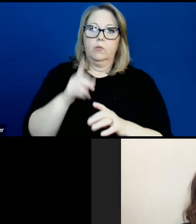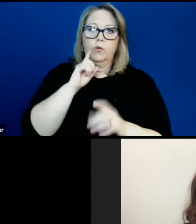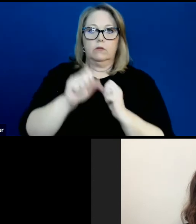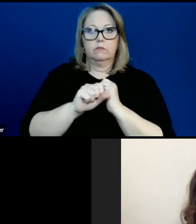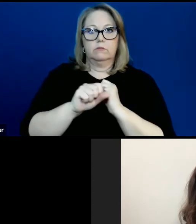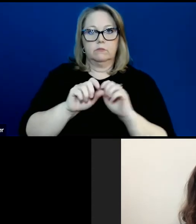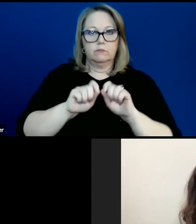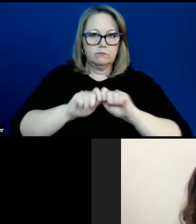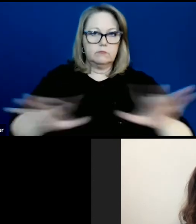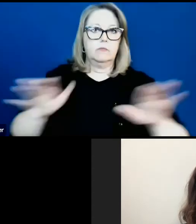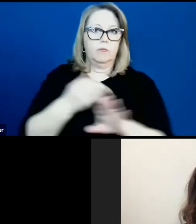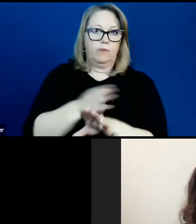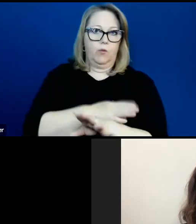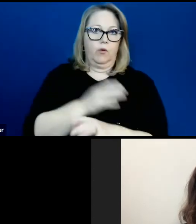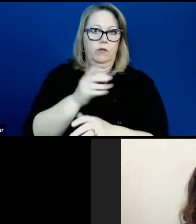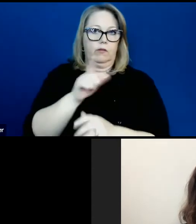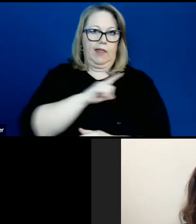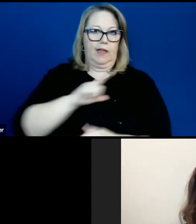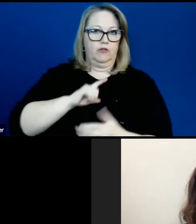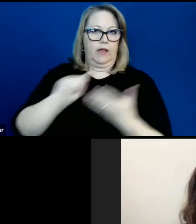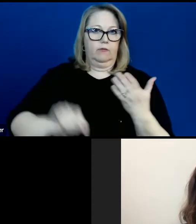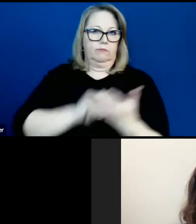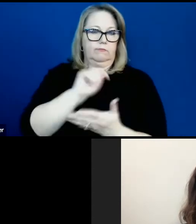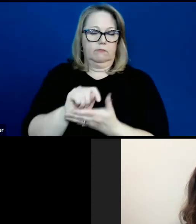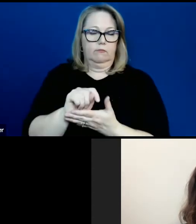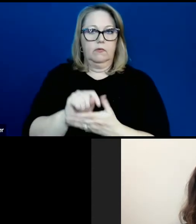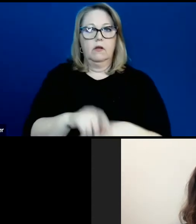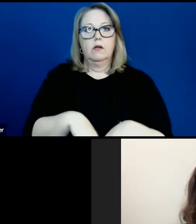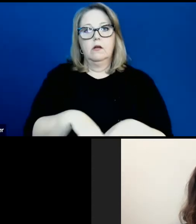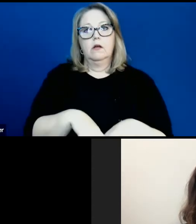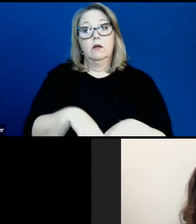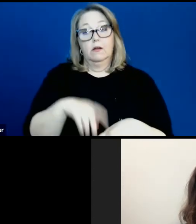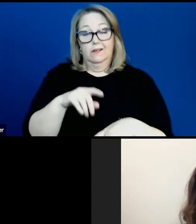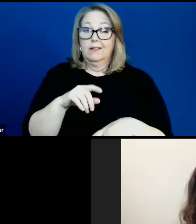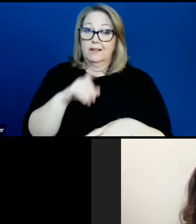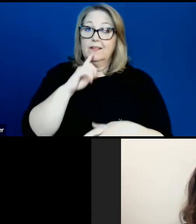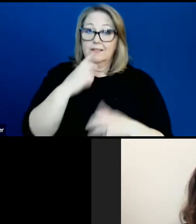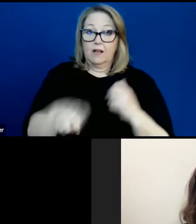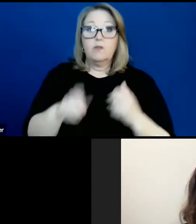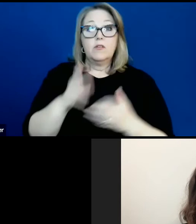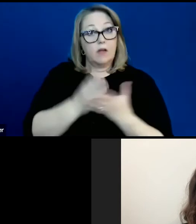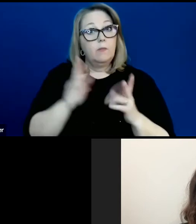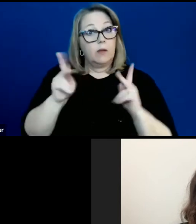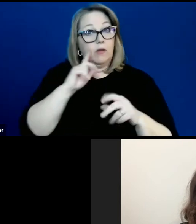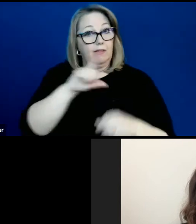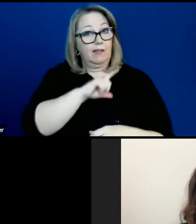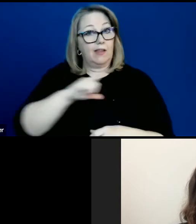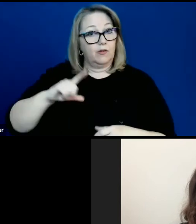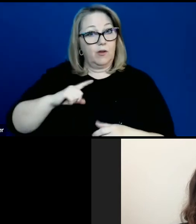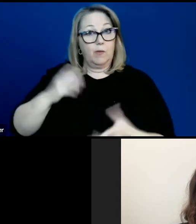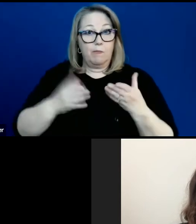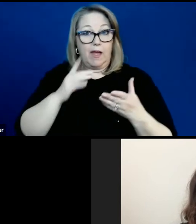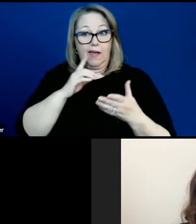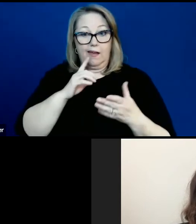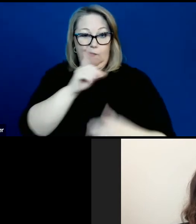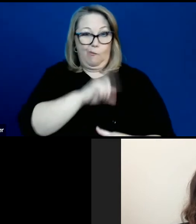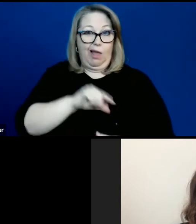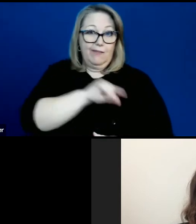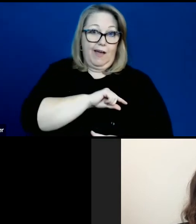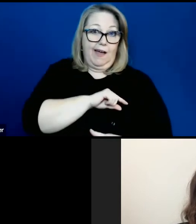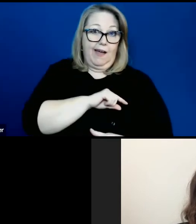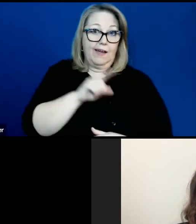take people that everyone that's in need, those with underlying conditions, some of those in the legislature will also follow into another group that they would have